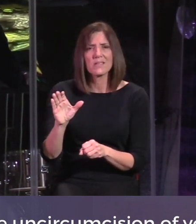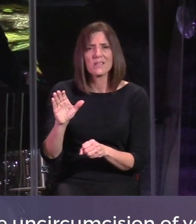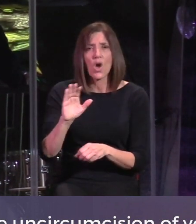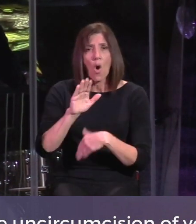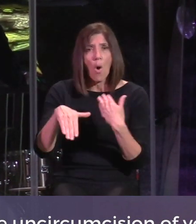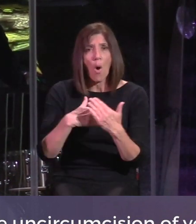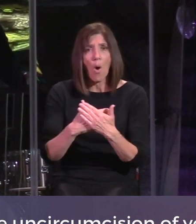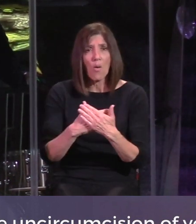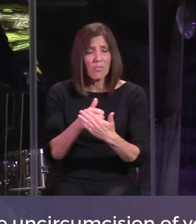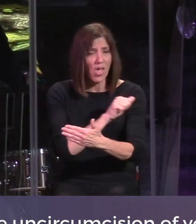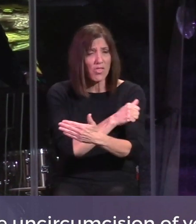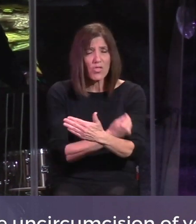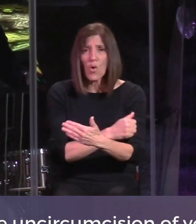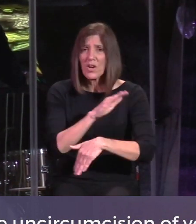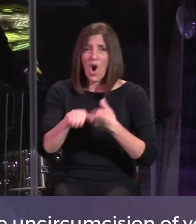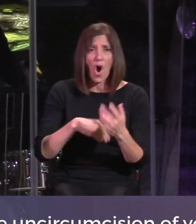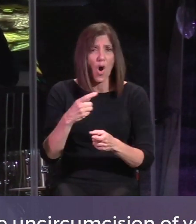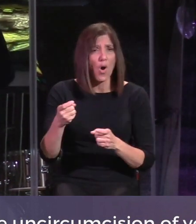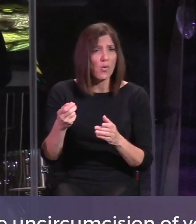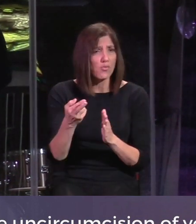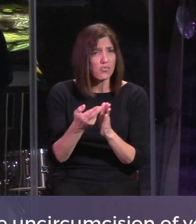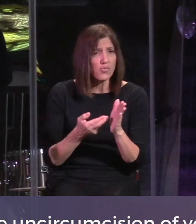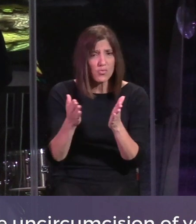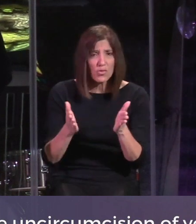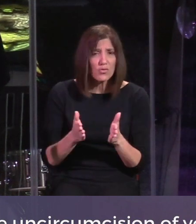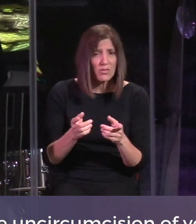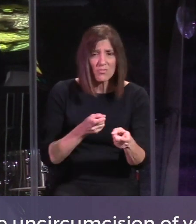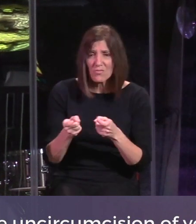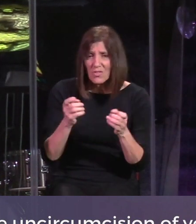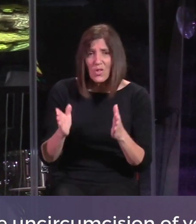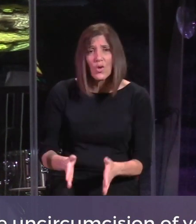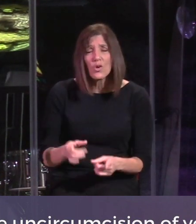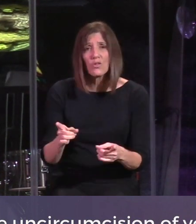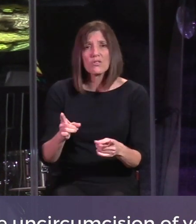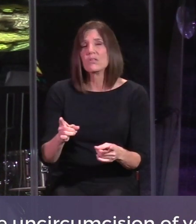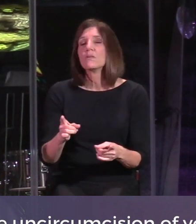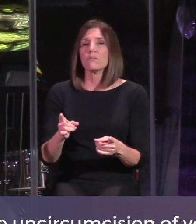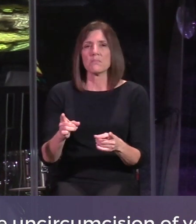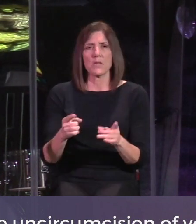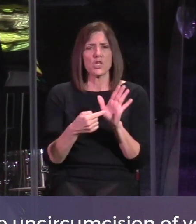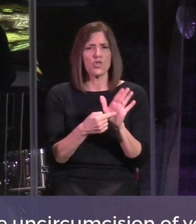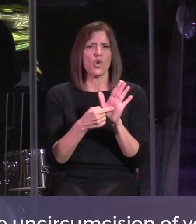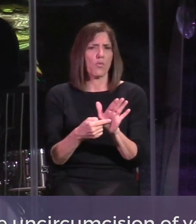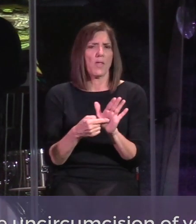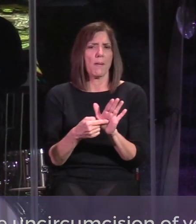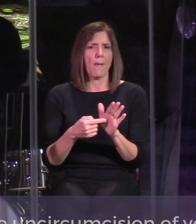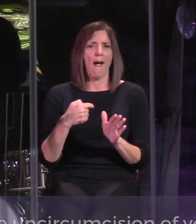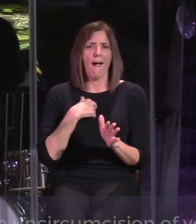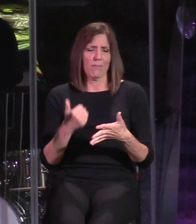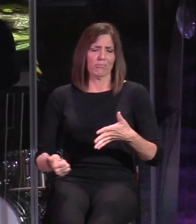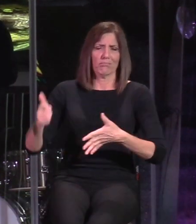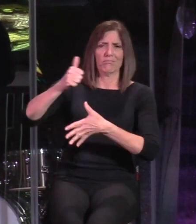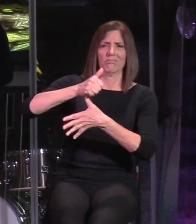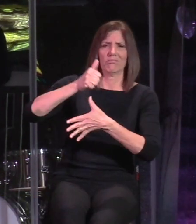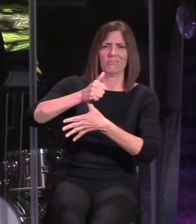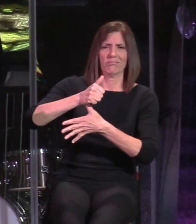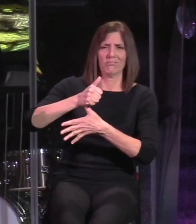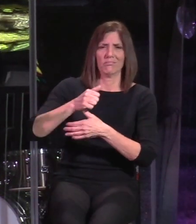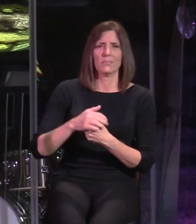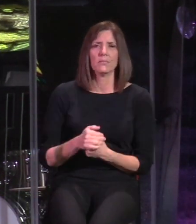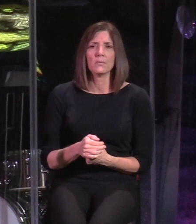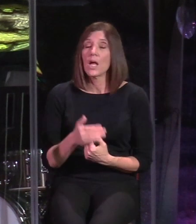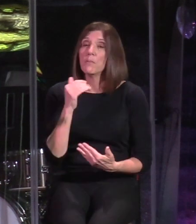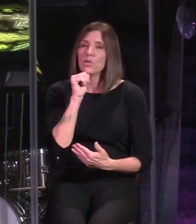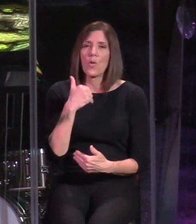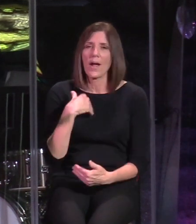them to open shame by triumphing over them in him." Now, I know that you probably don't have a